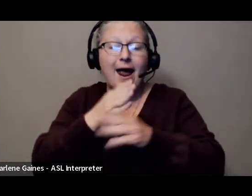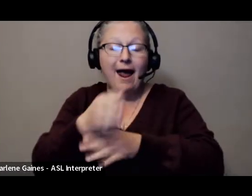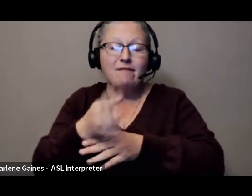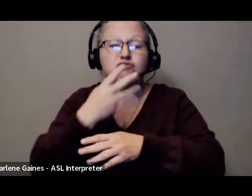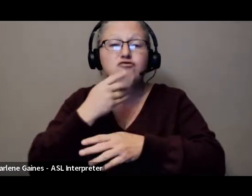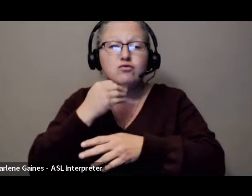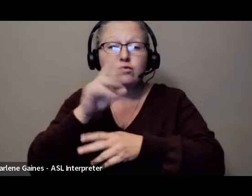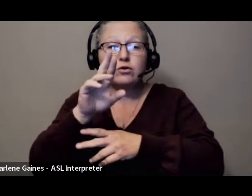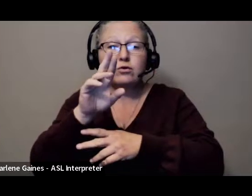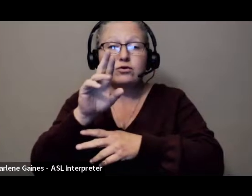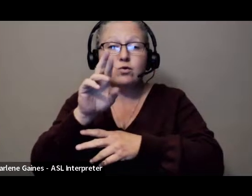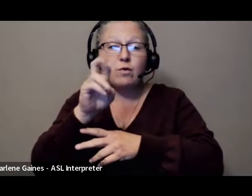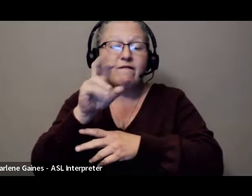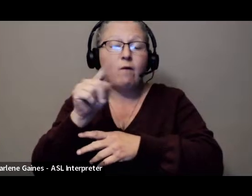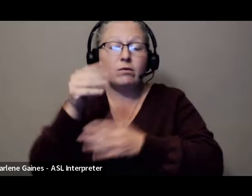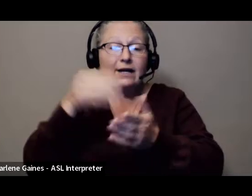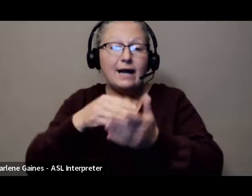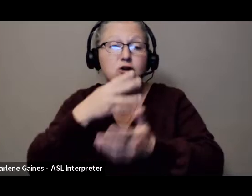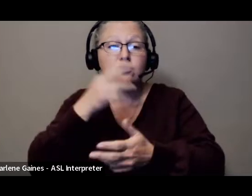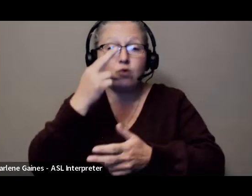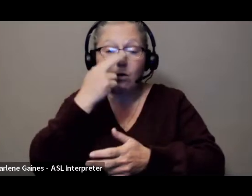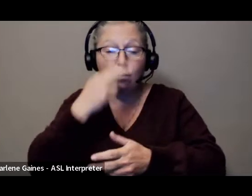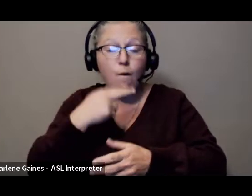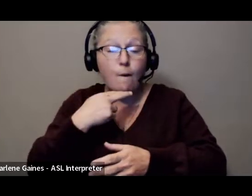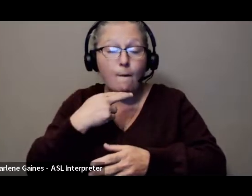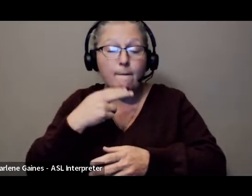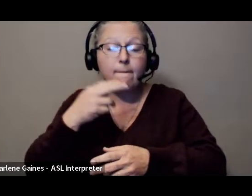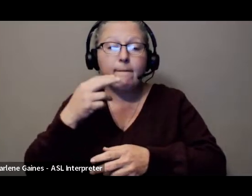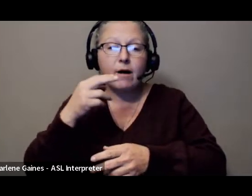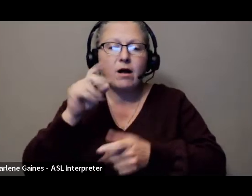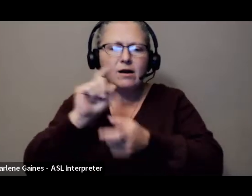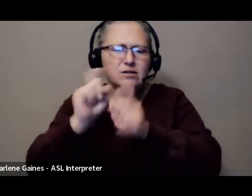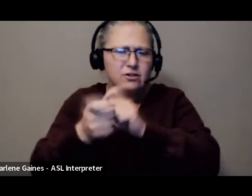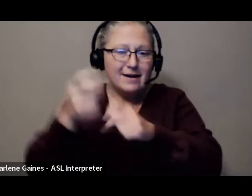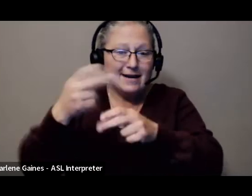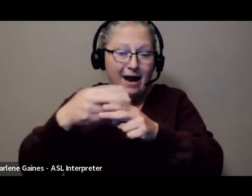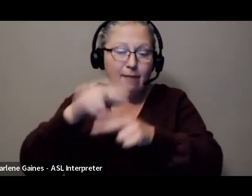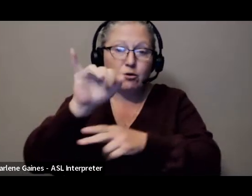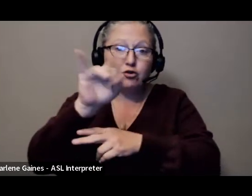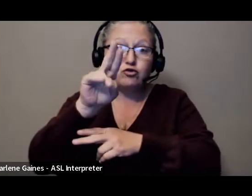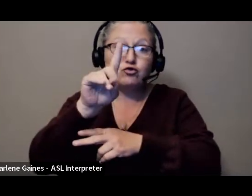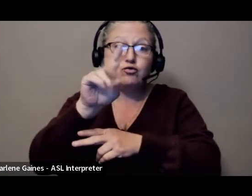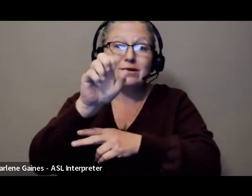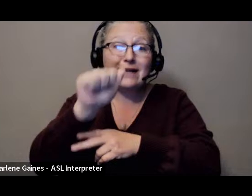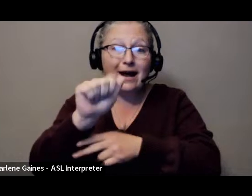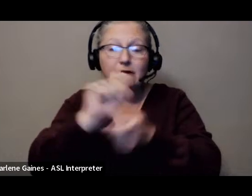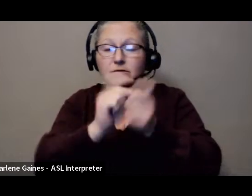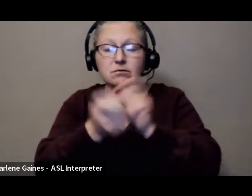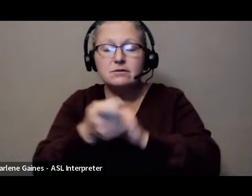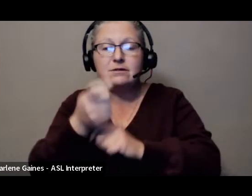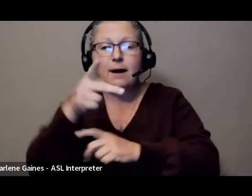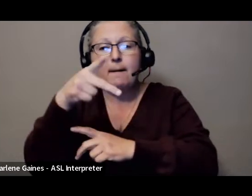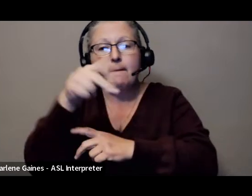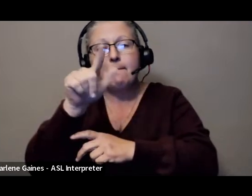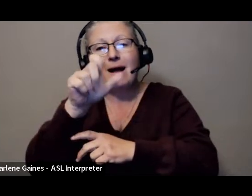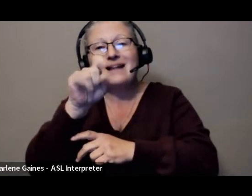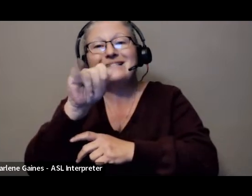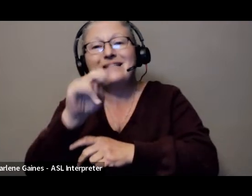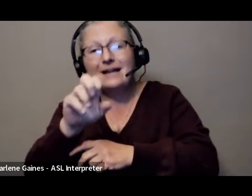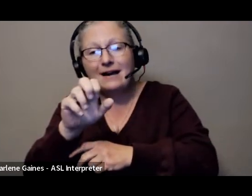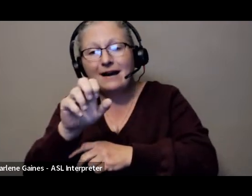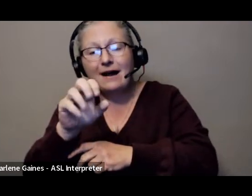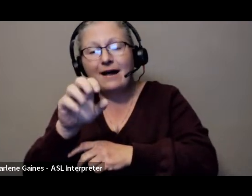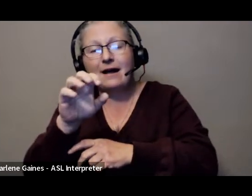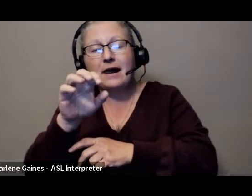against Rome as an act of revenge, the Romans changed the name of the land from Judea to Palestina, even though Greek Philistines